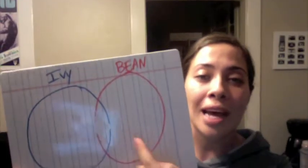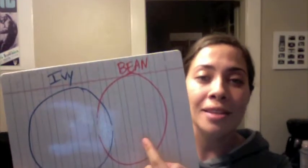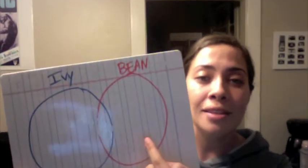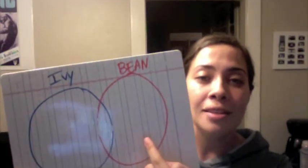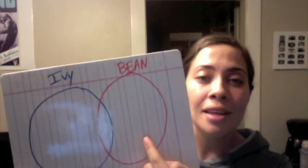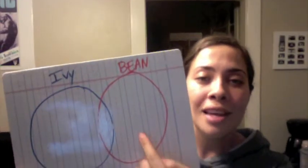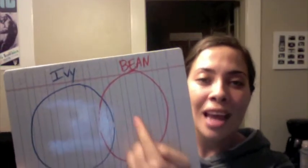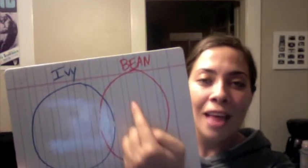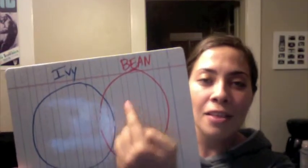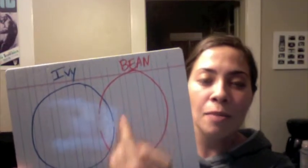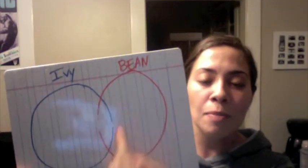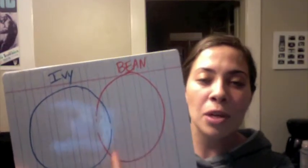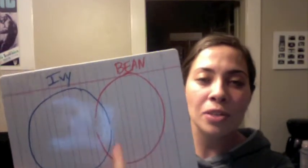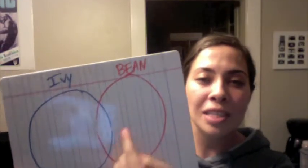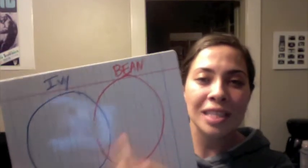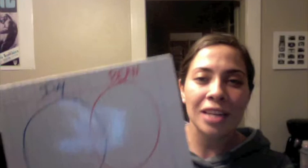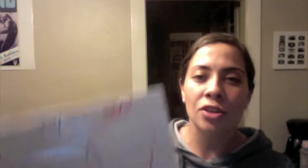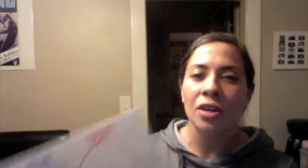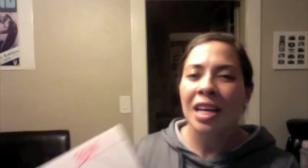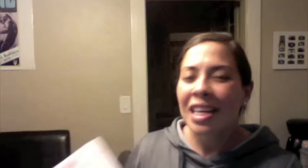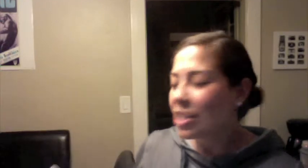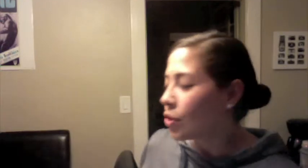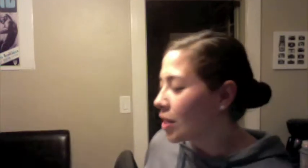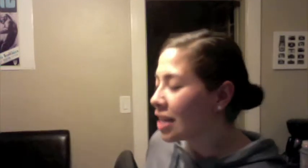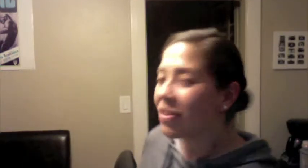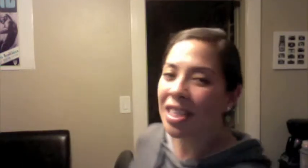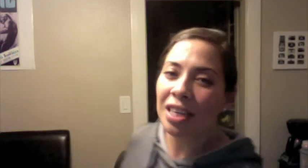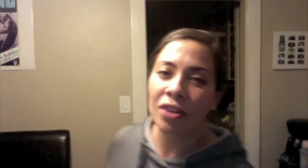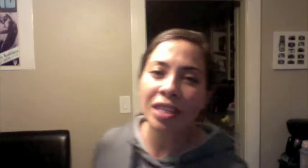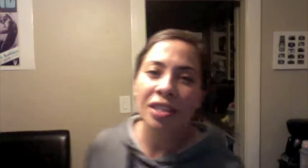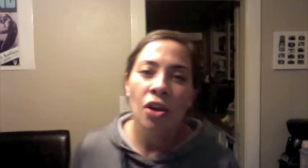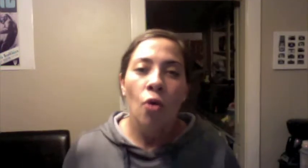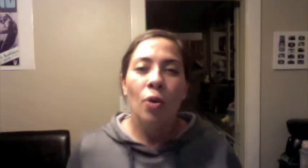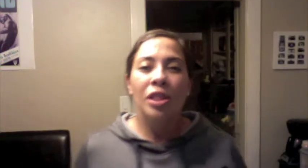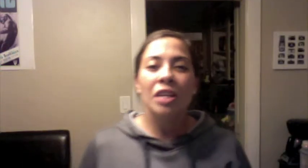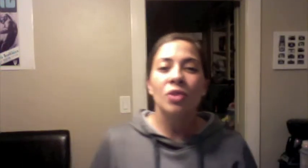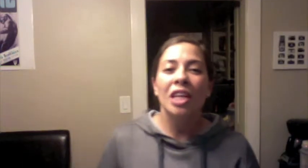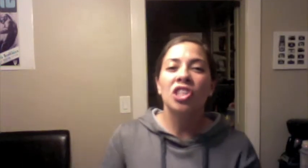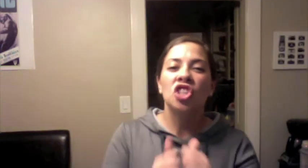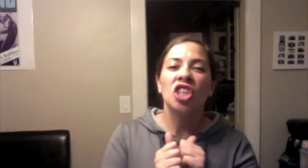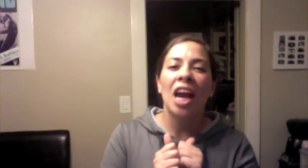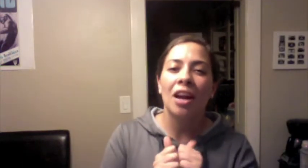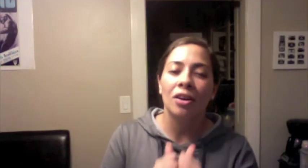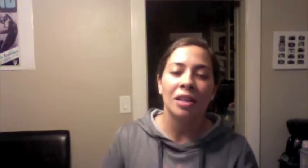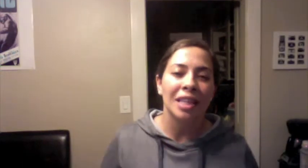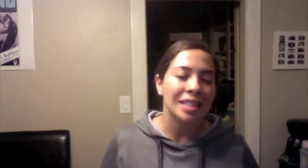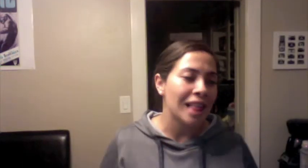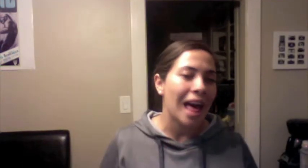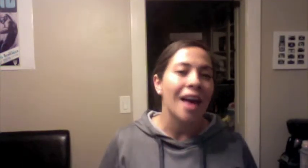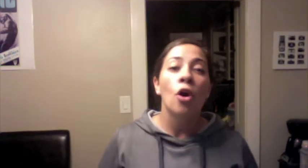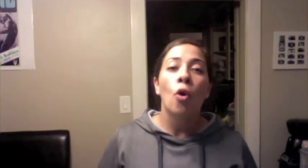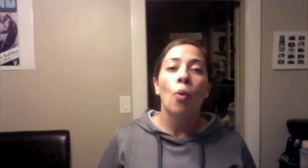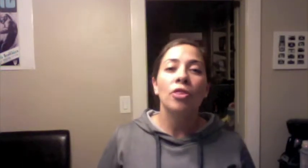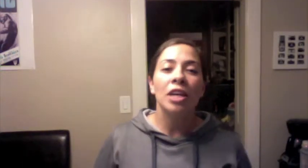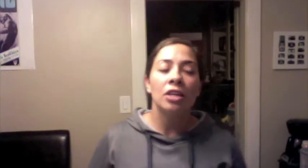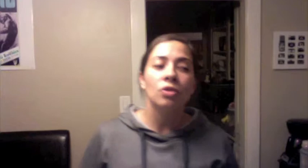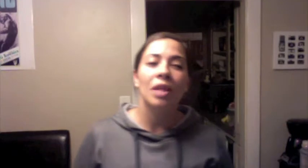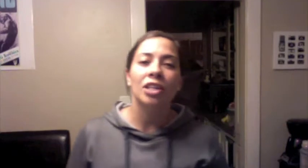sides and then the middle is the center. You can think of the center as what thing do they share? Let's say that. What thing do they